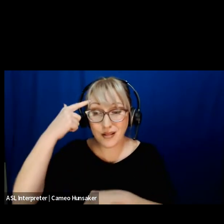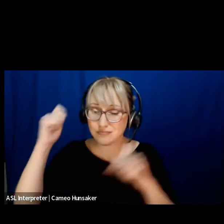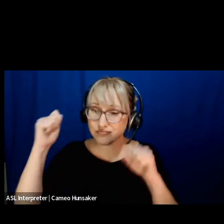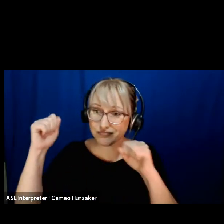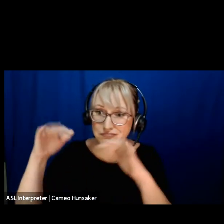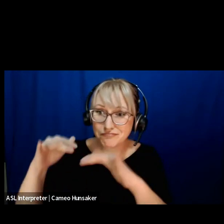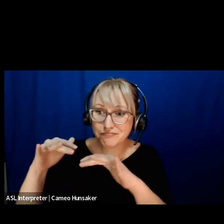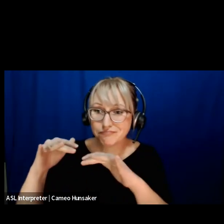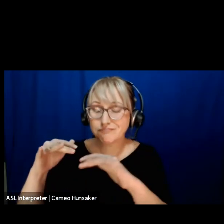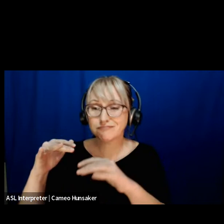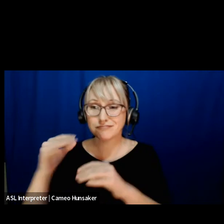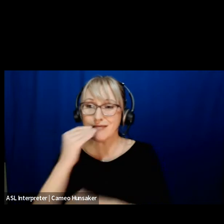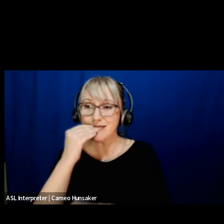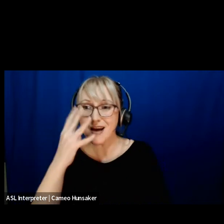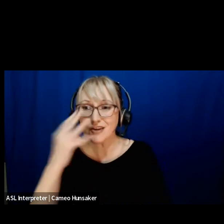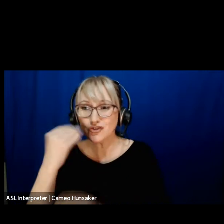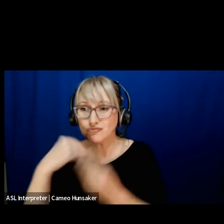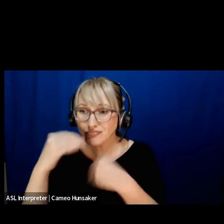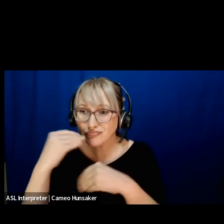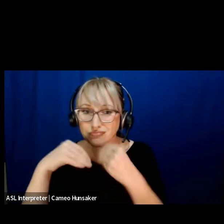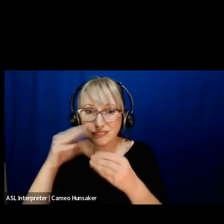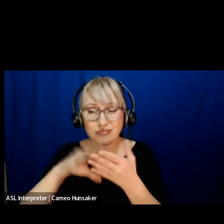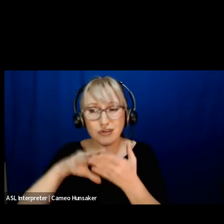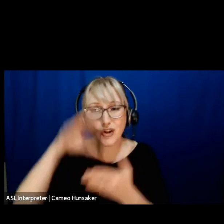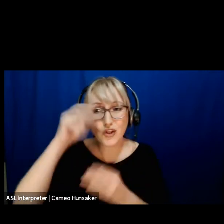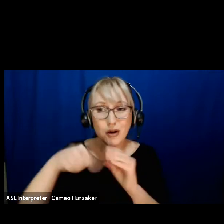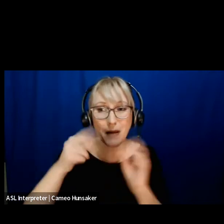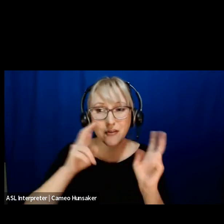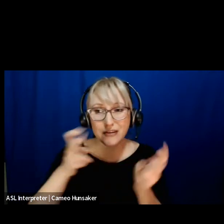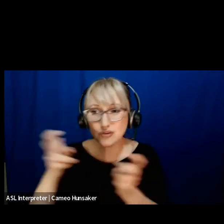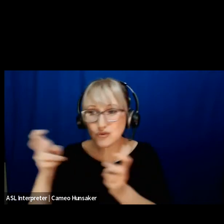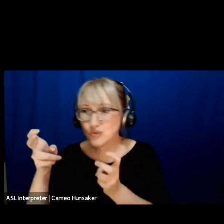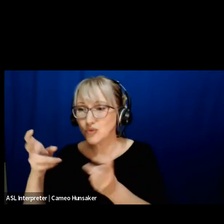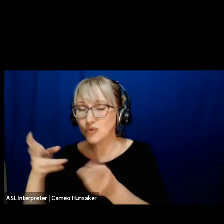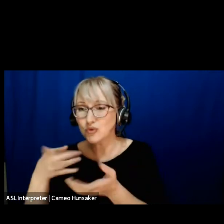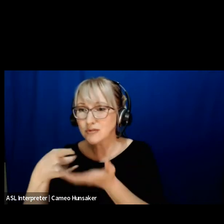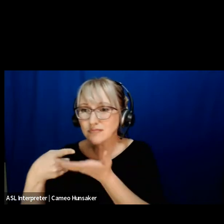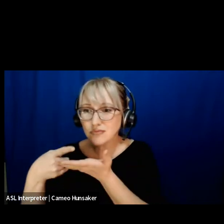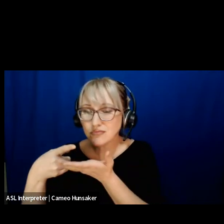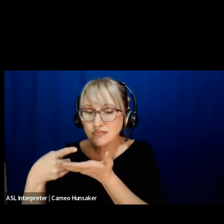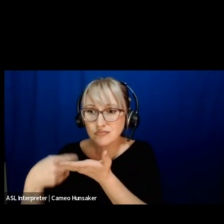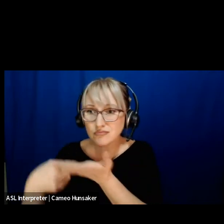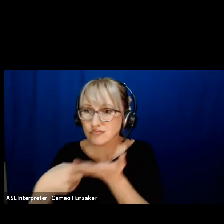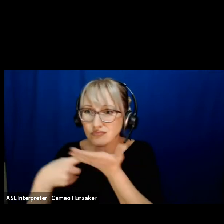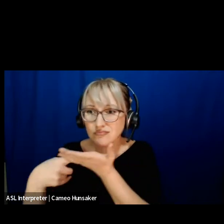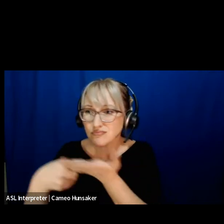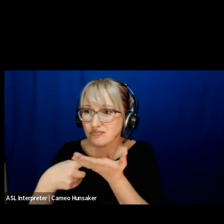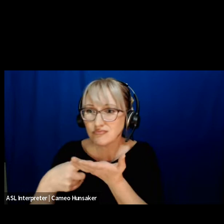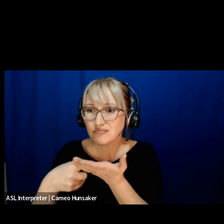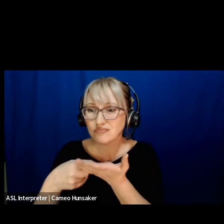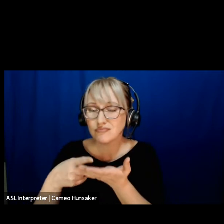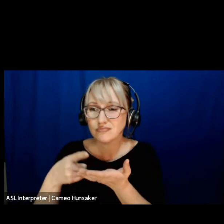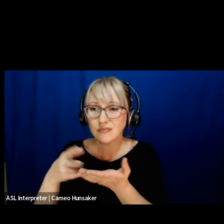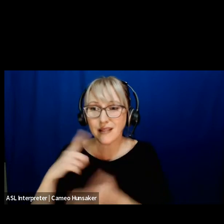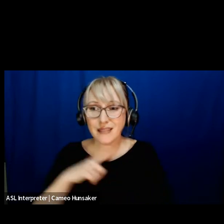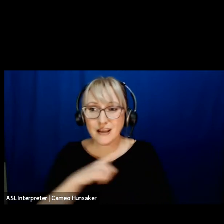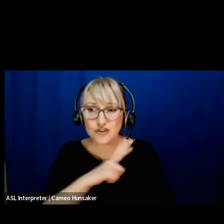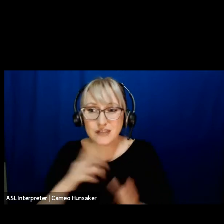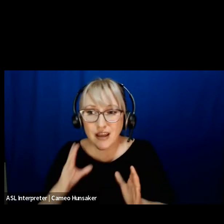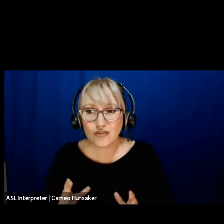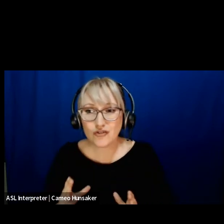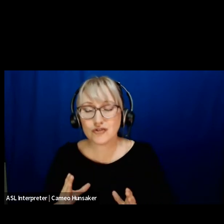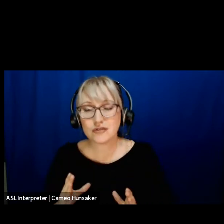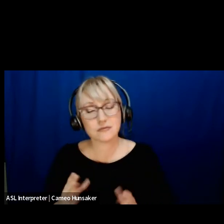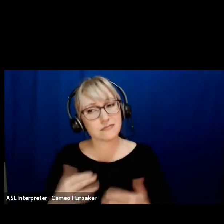lunch together, learn about the caregiving issues, go out and talk to the legislators. And so there have been some really